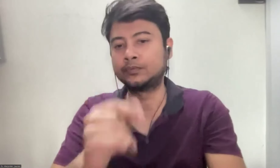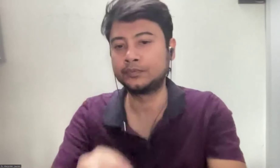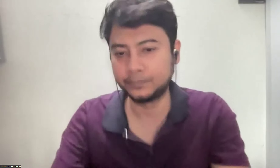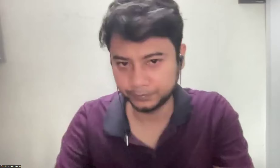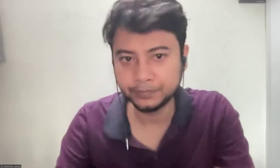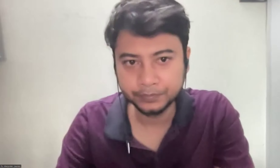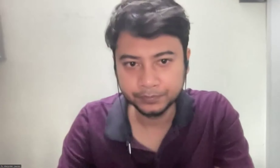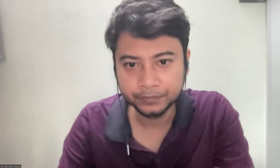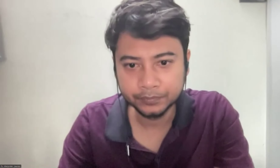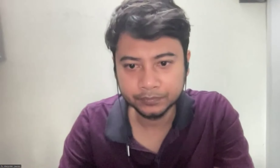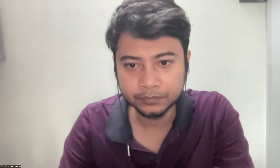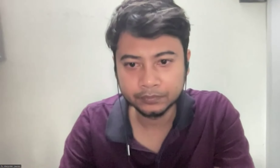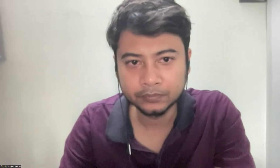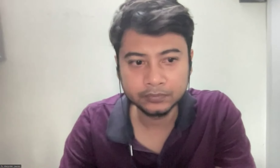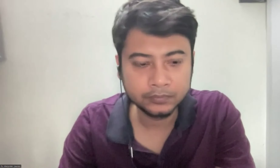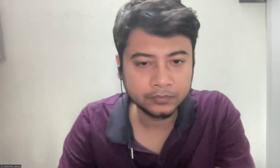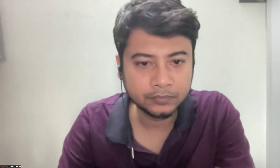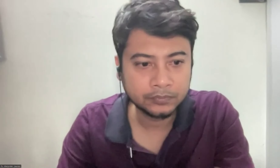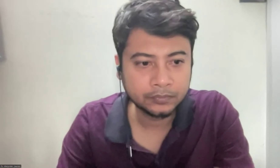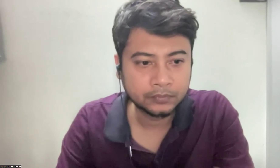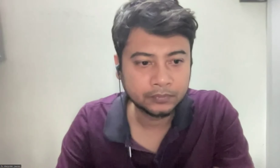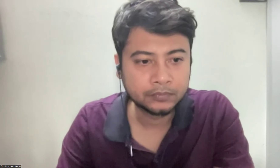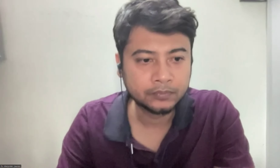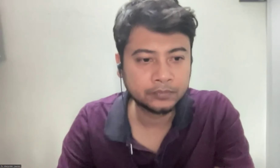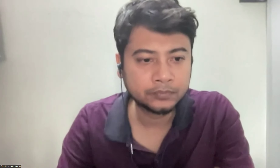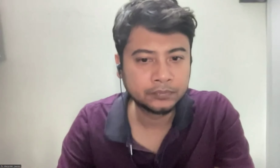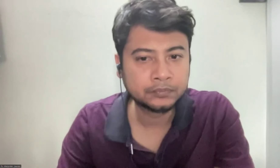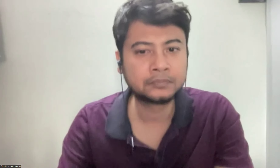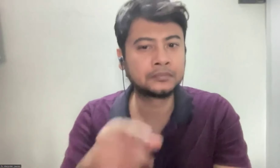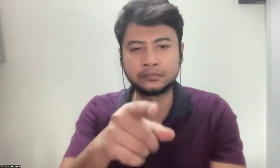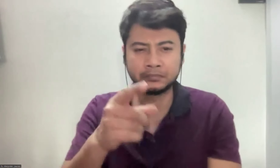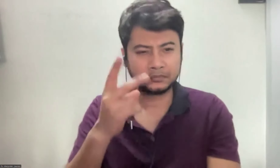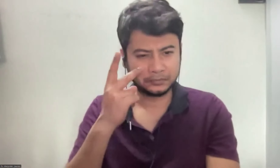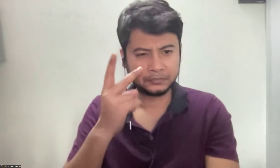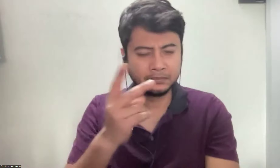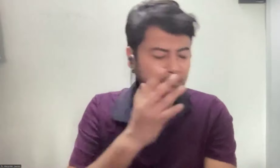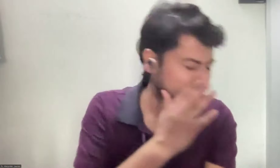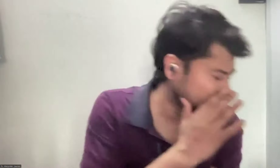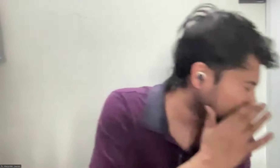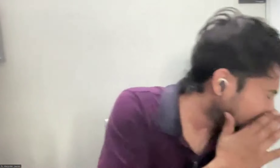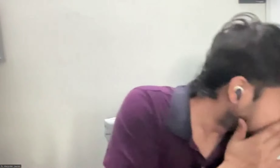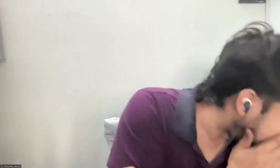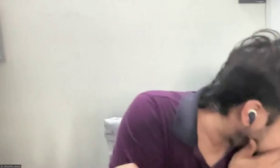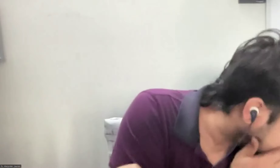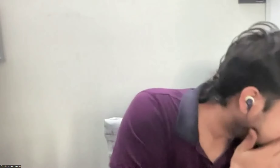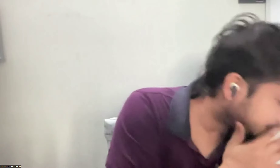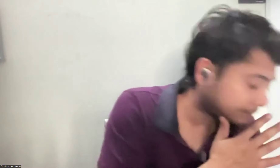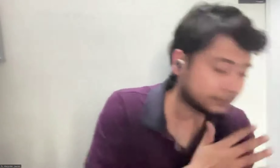So, have you ever seen that cup with that small peetal cup, which where we have water